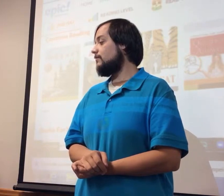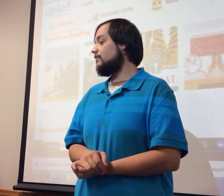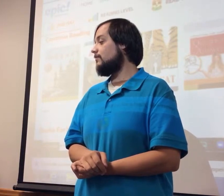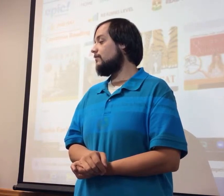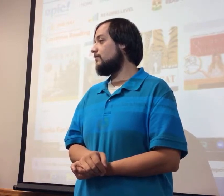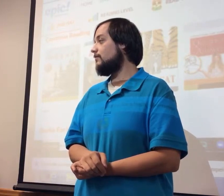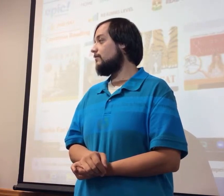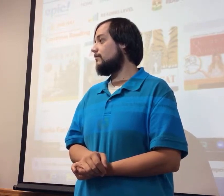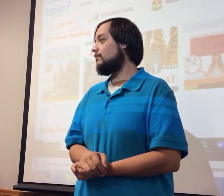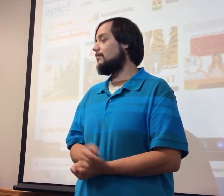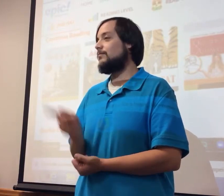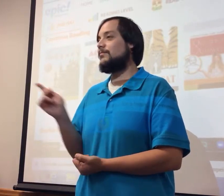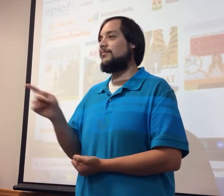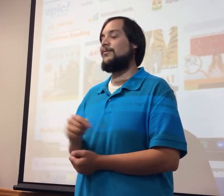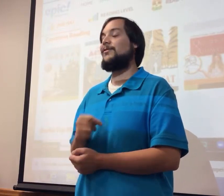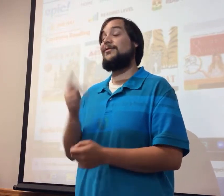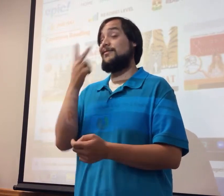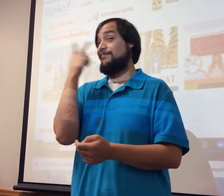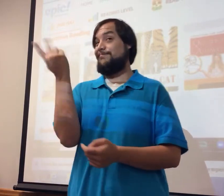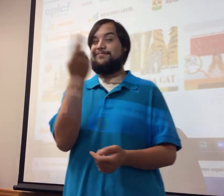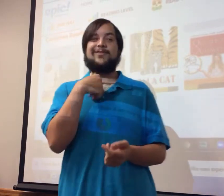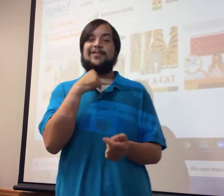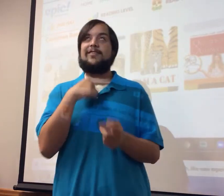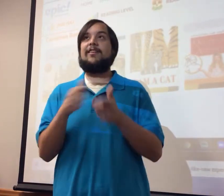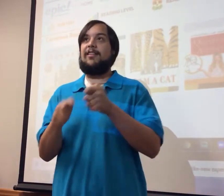You can tell I'm not a big texter.